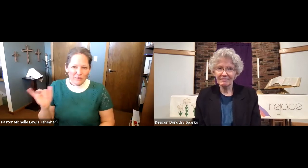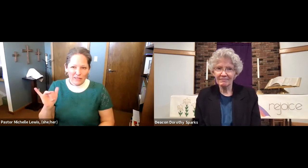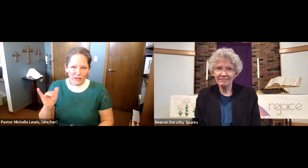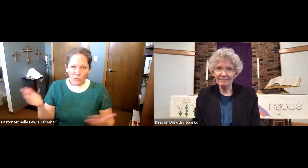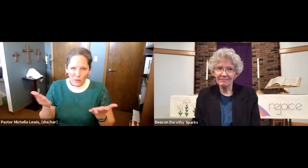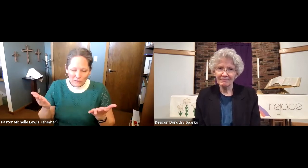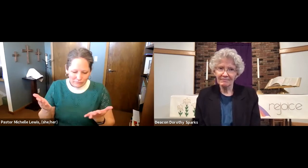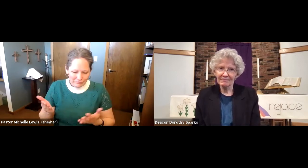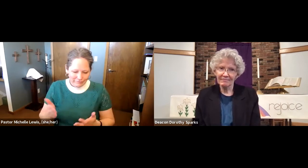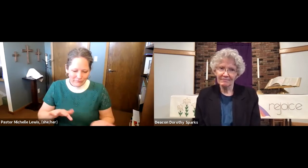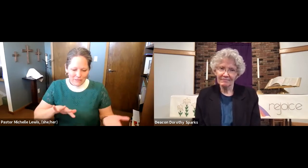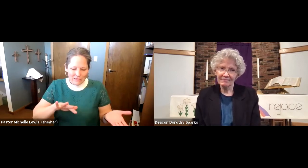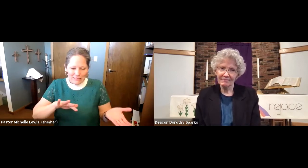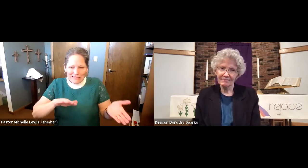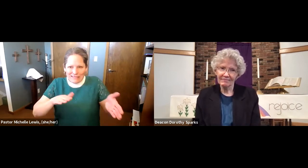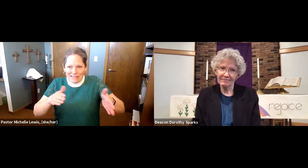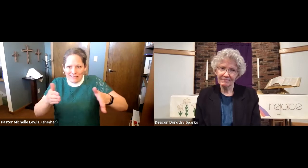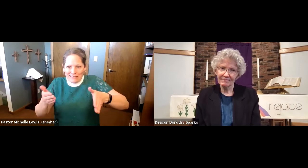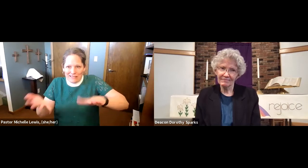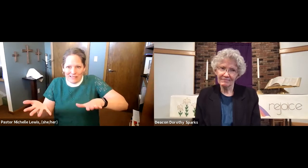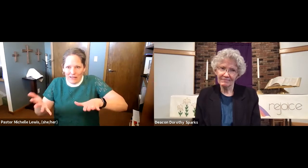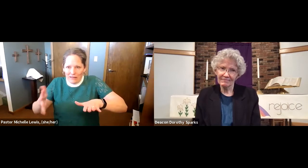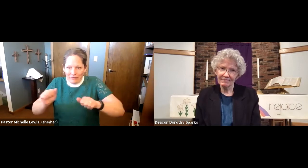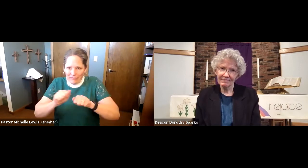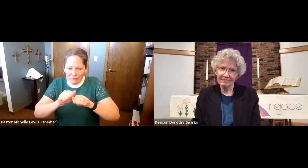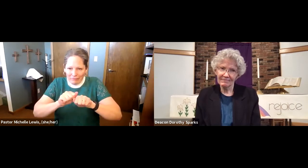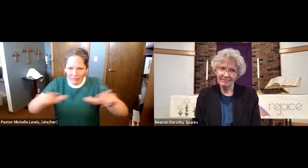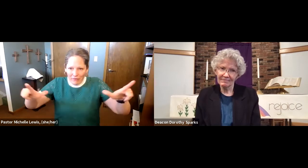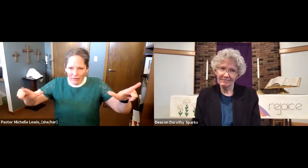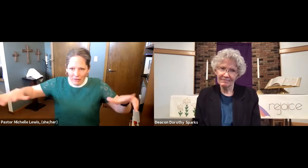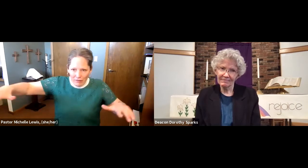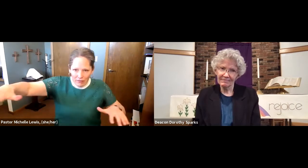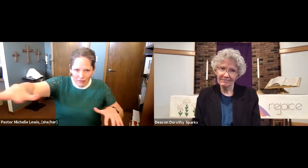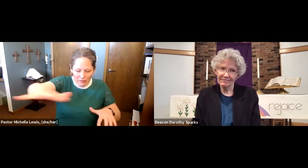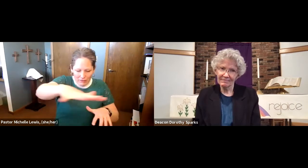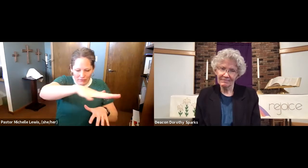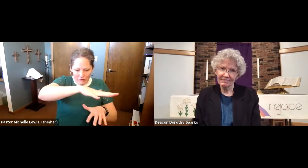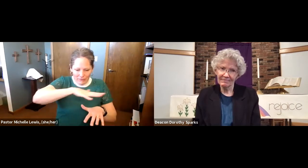This last week here in Minnesota, it feels like we are in the midst of death.